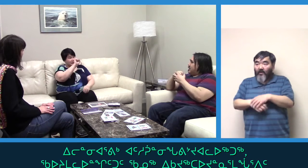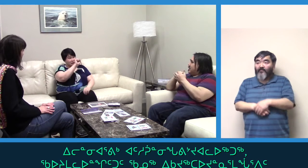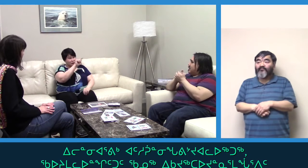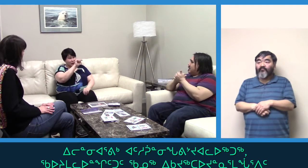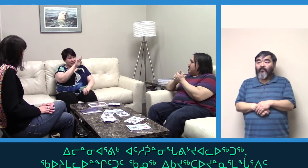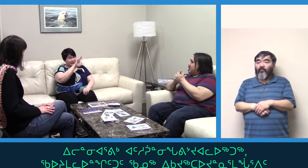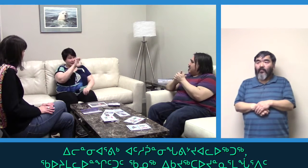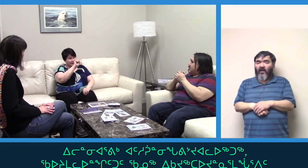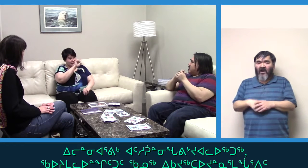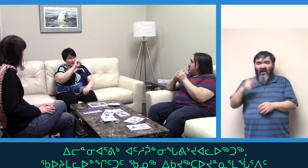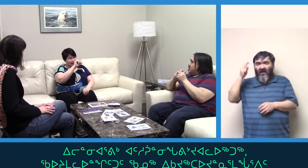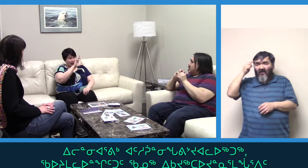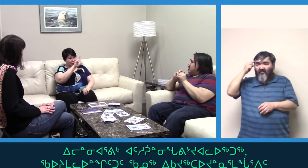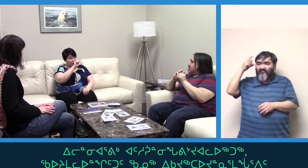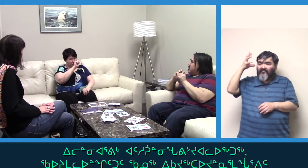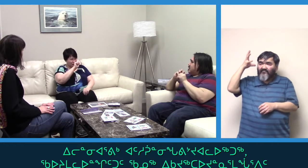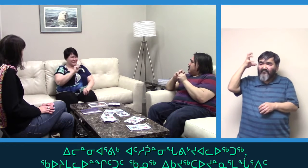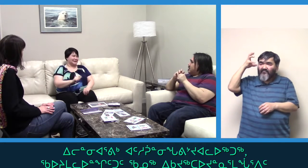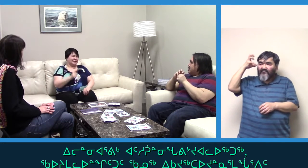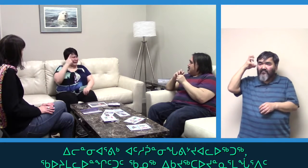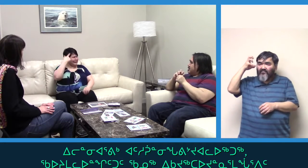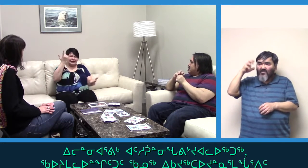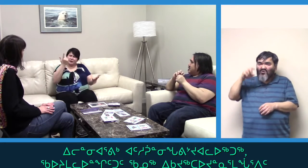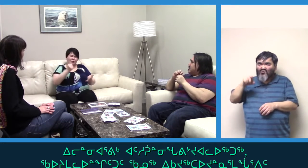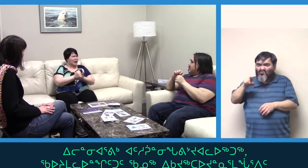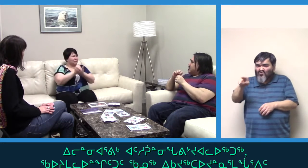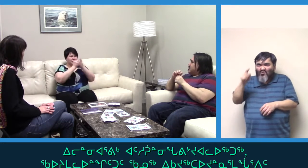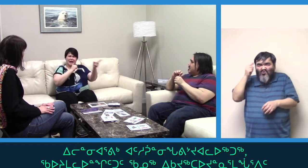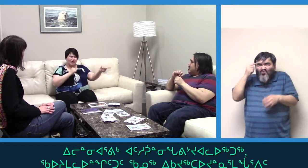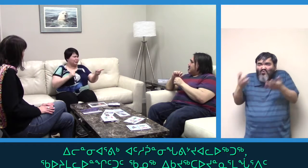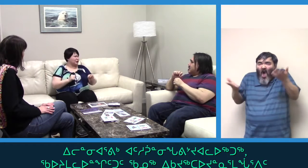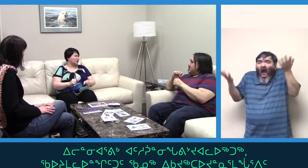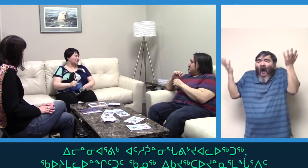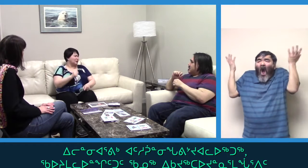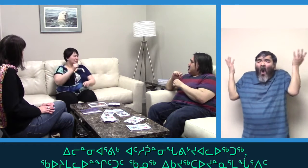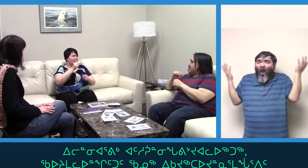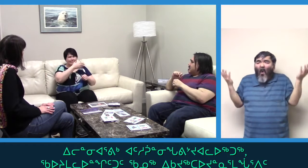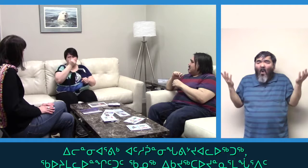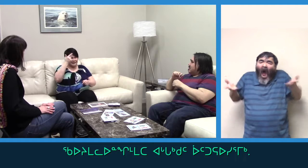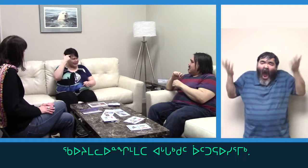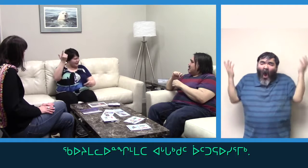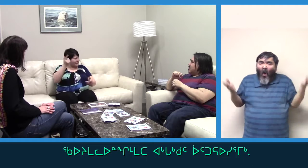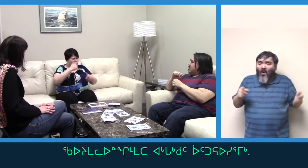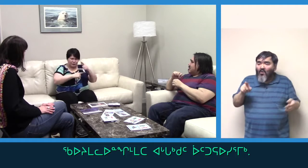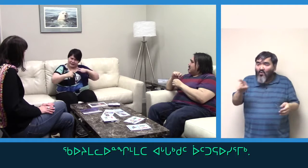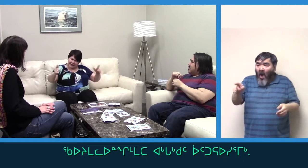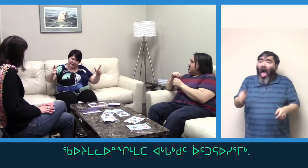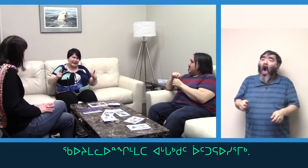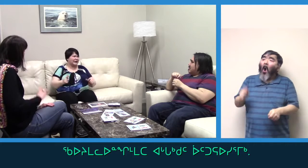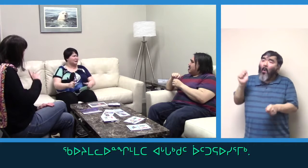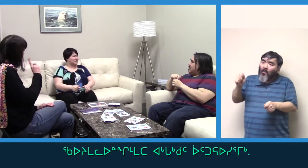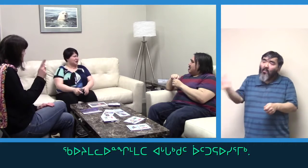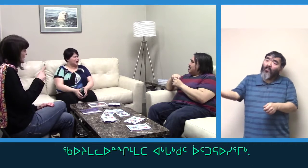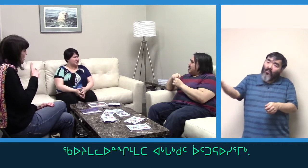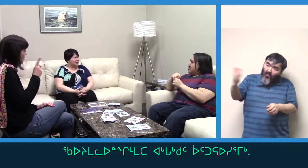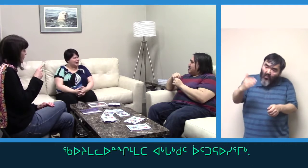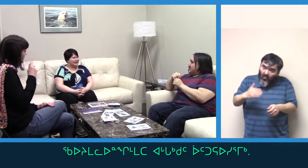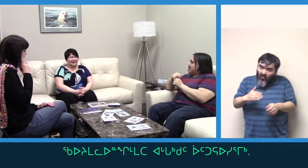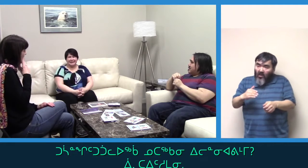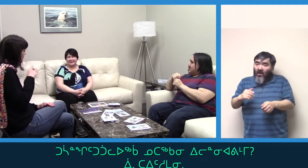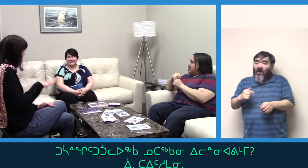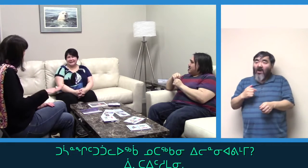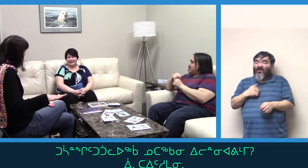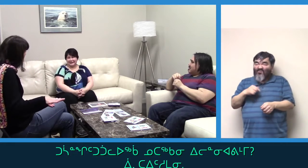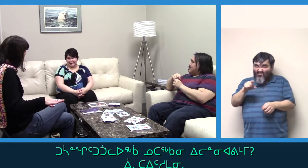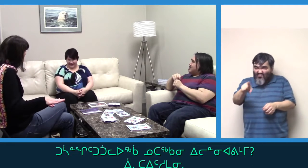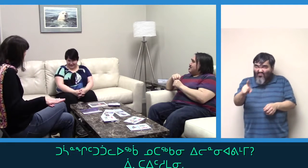school was stressed out. They didn't know how to help you because they didn't know sign And he was language. the